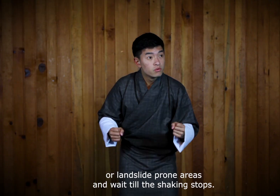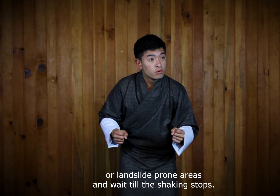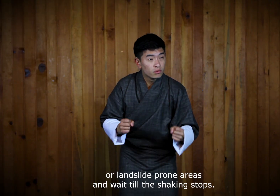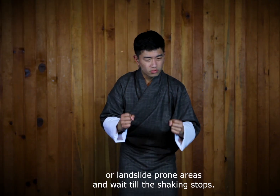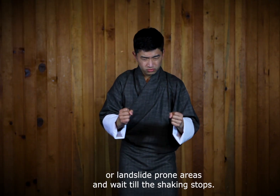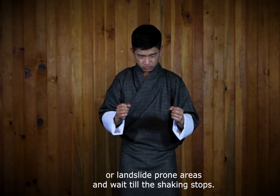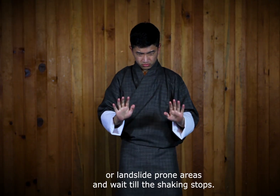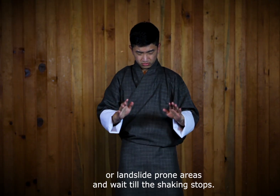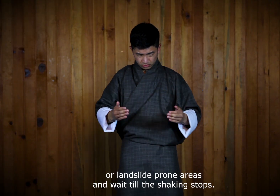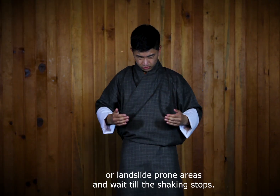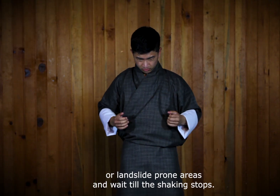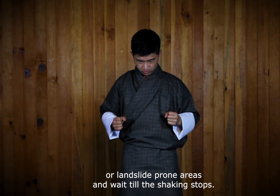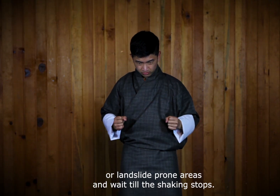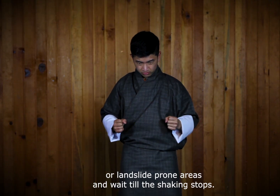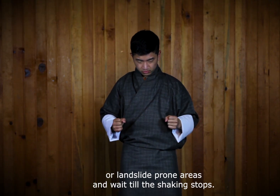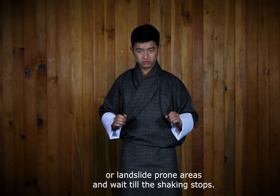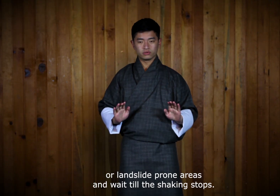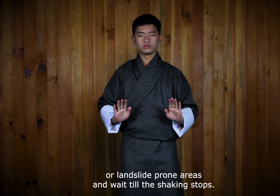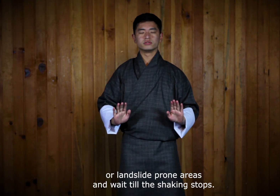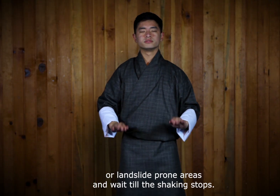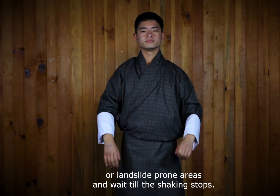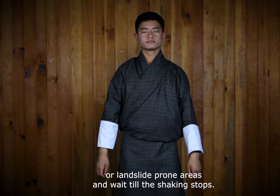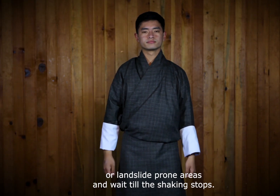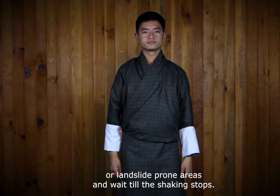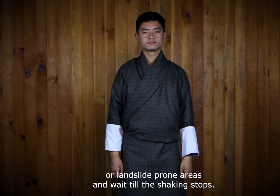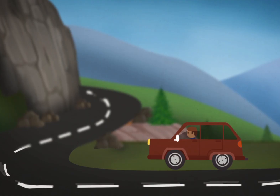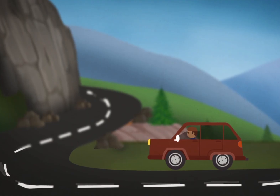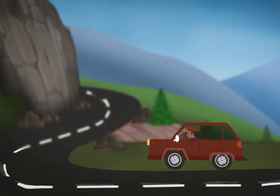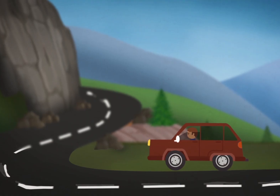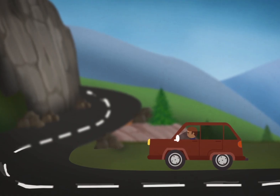landslide-prone areas and wait till the shaking stops.